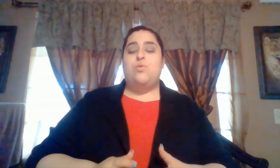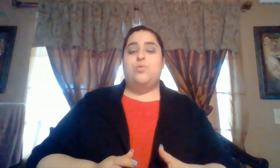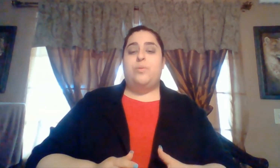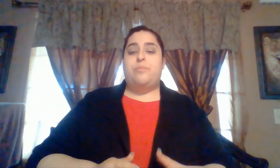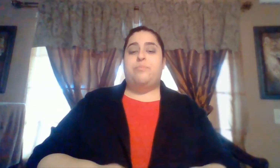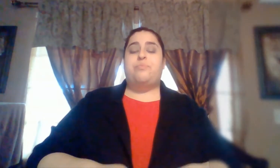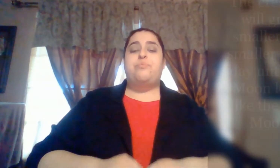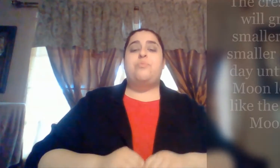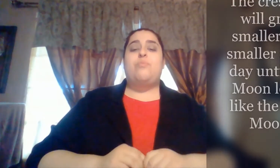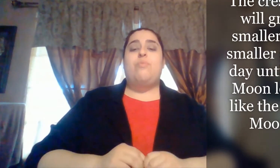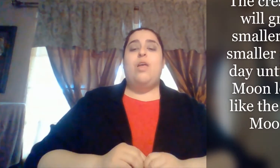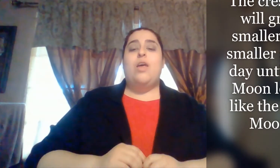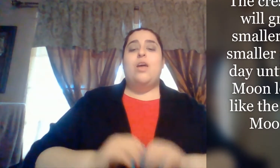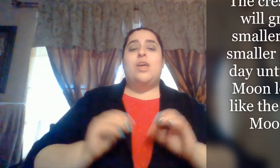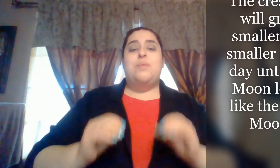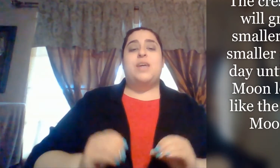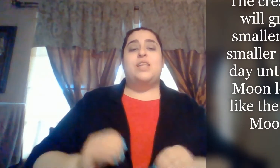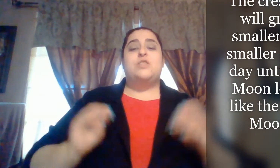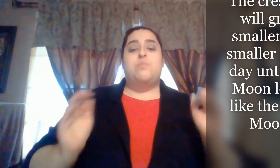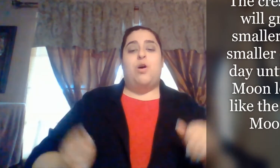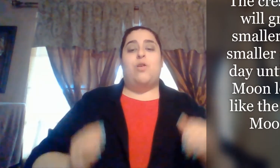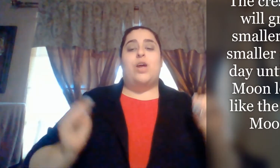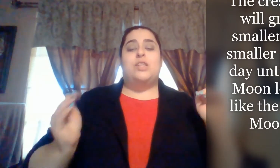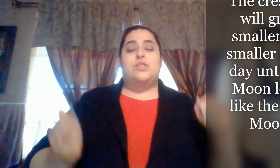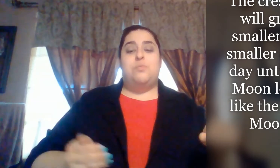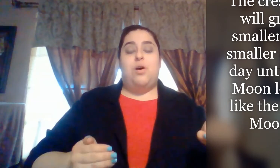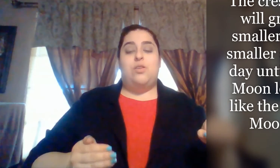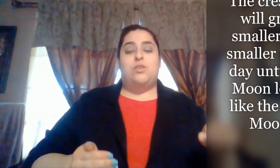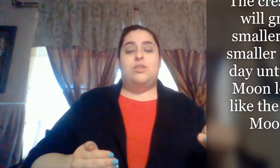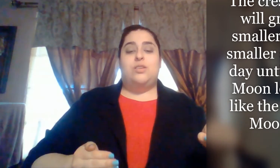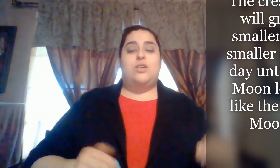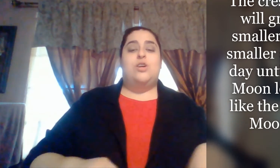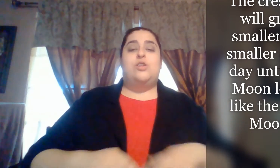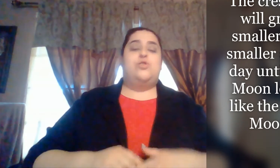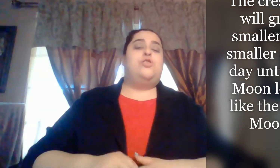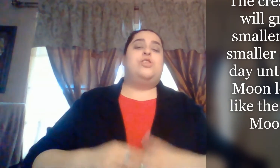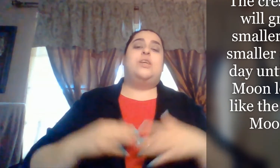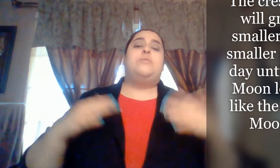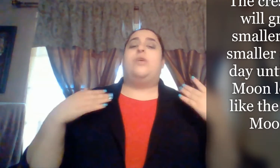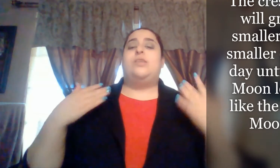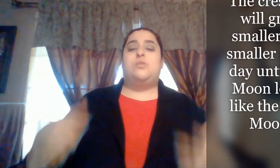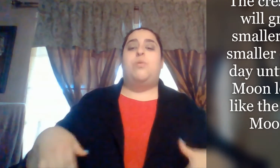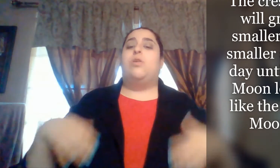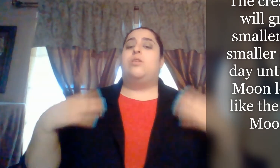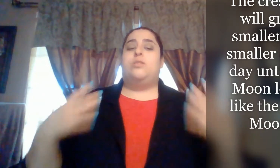moon keeps getting smaller and smaller. So it just keeps getting smaller.